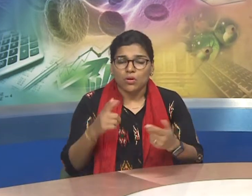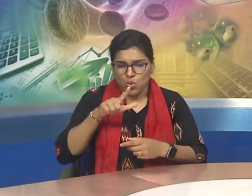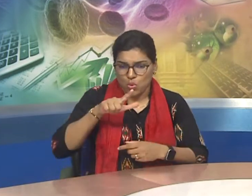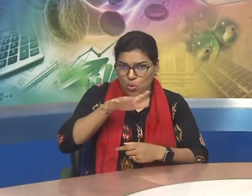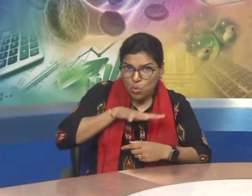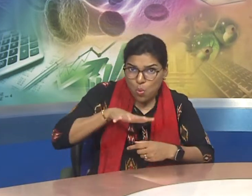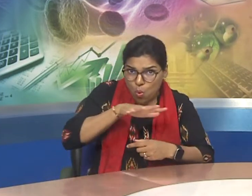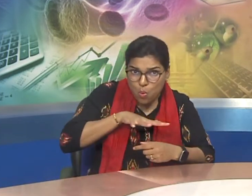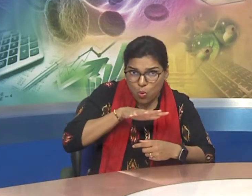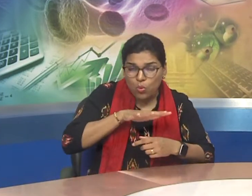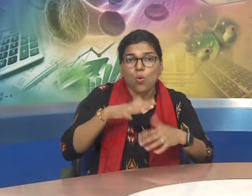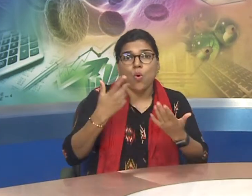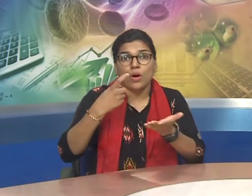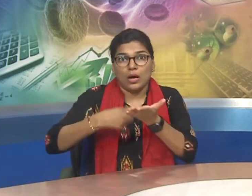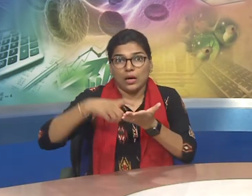the abundance of information.